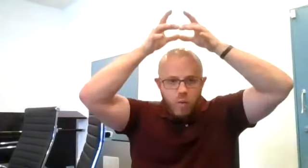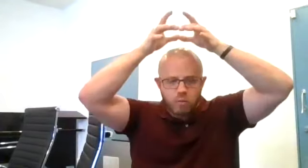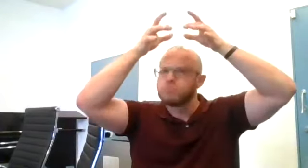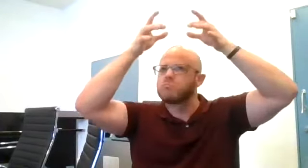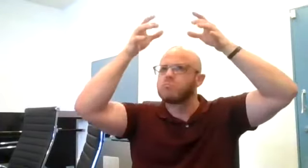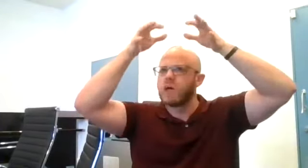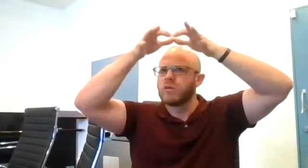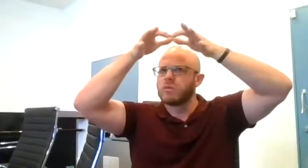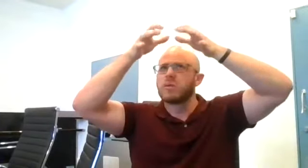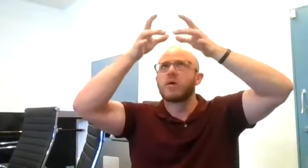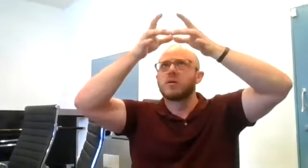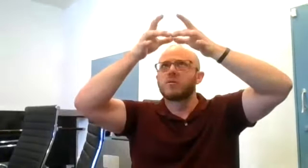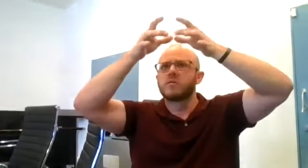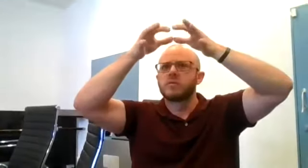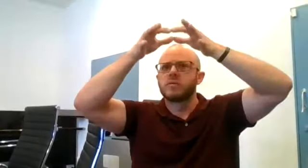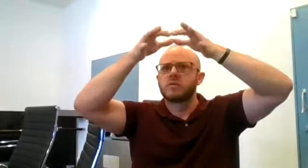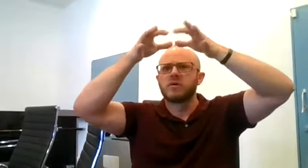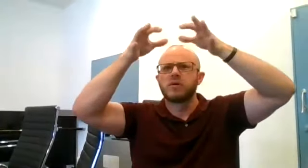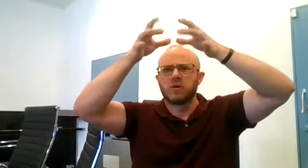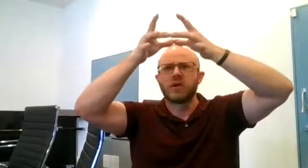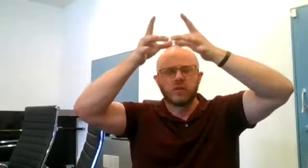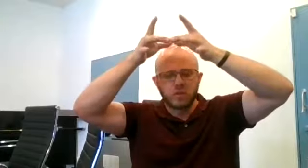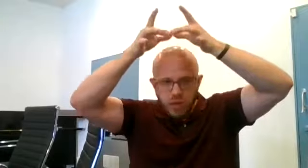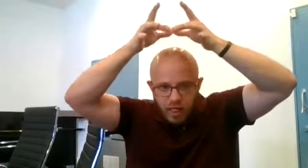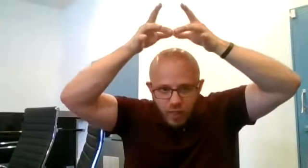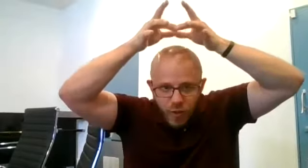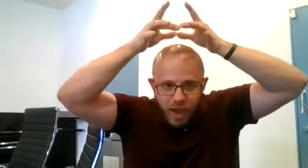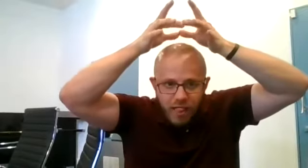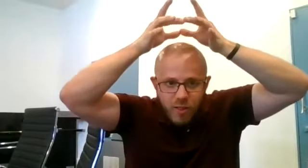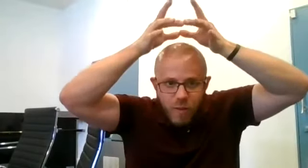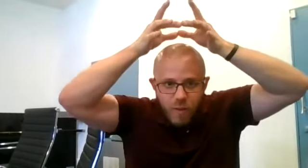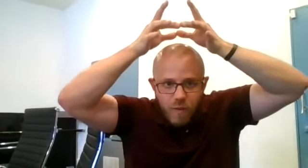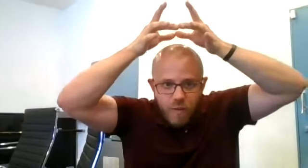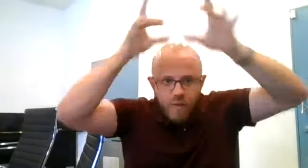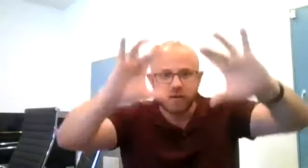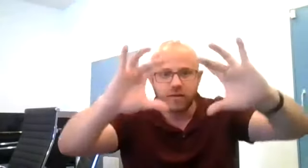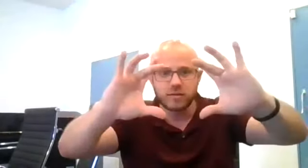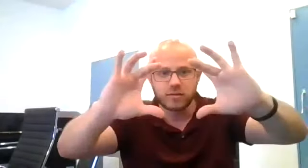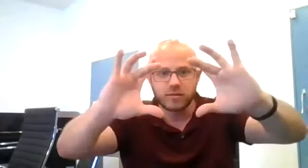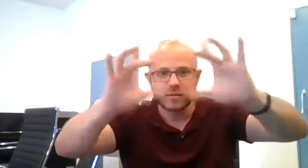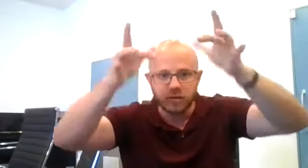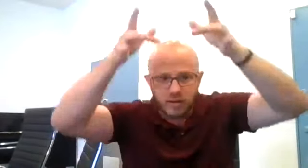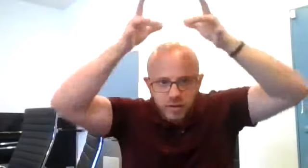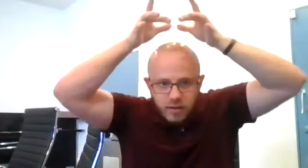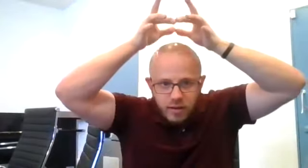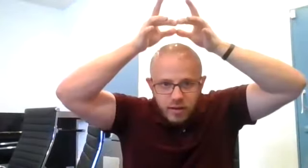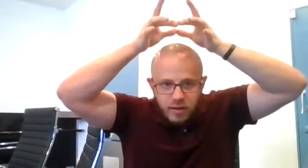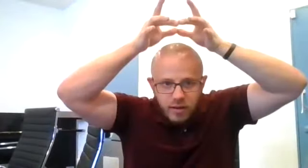like this, halo. Yeah. Halo. And that's the middle finger and thumb